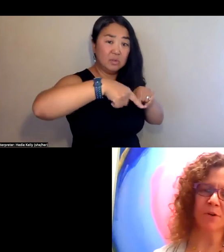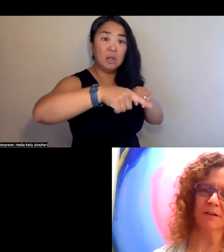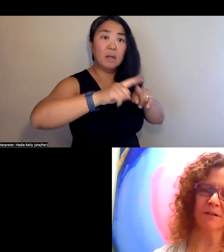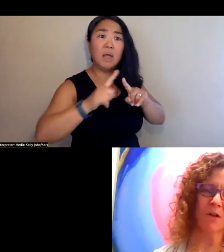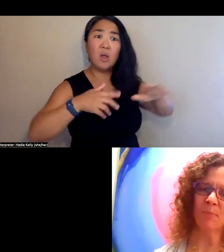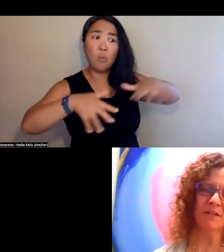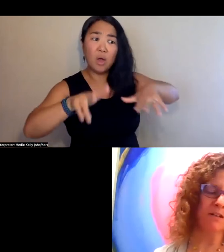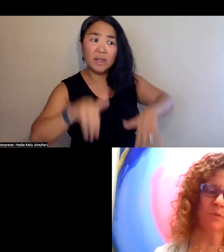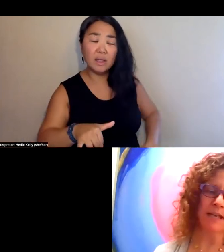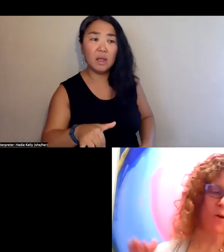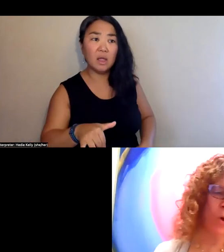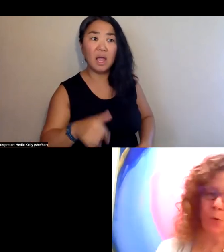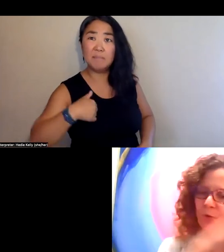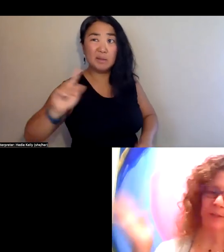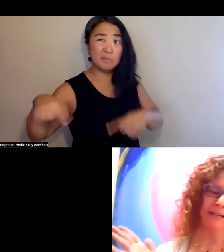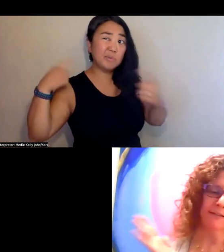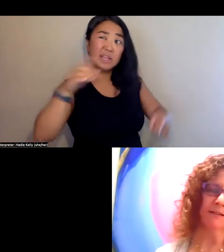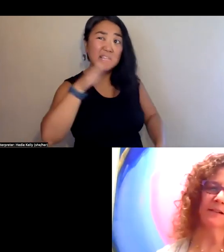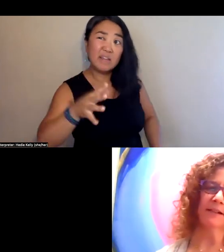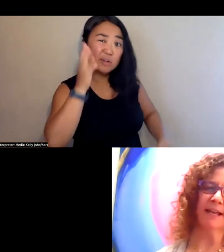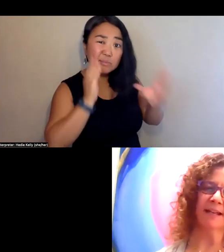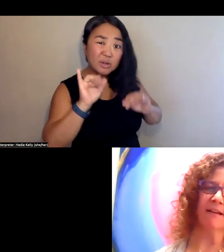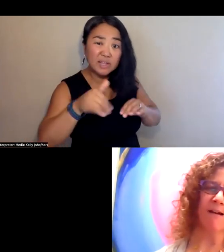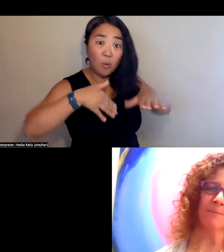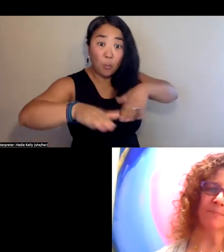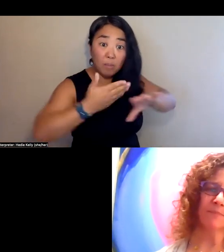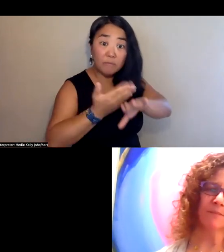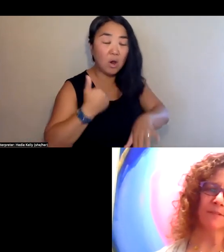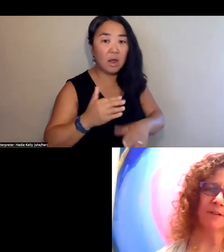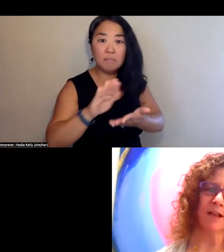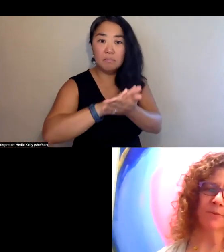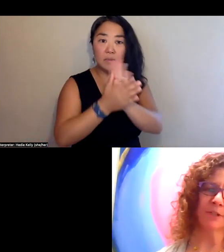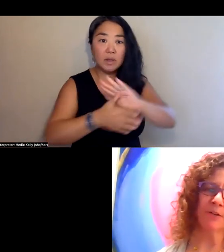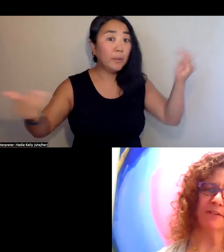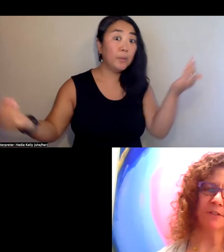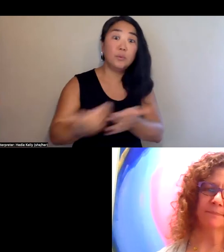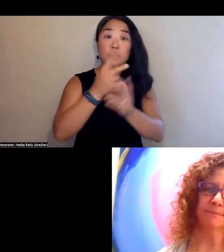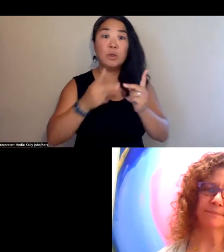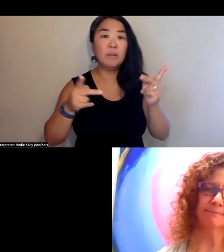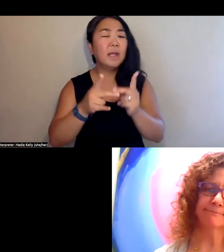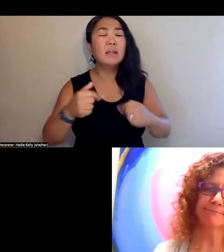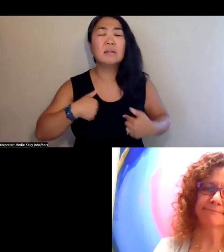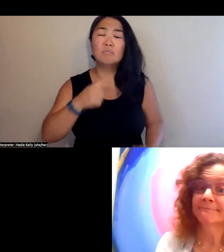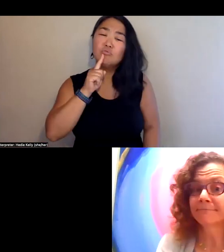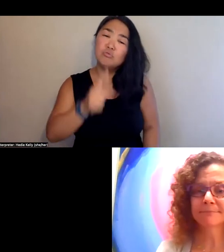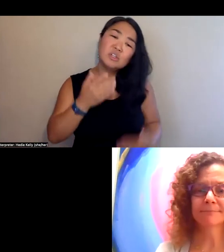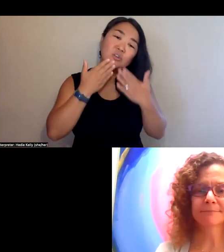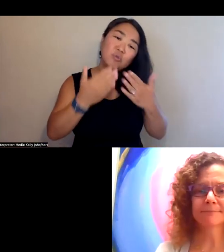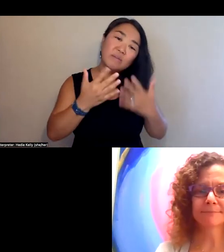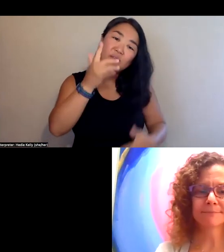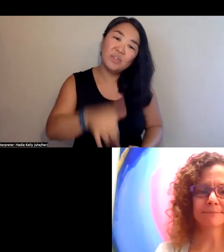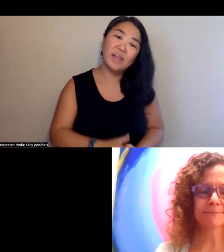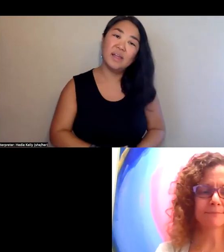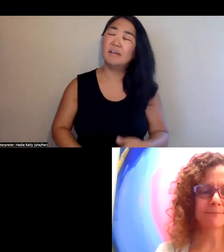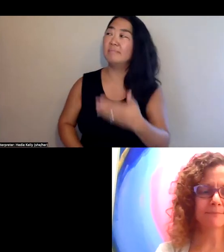it before, opened, it was like a whole new place. And I was really grateful. Thanks, Jennifer.